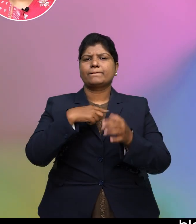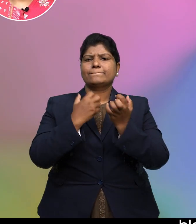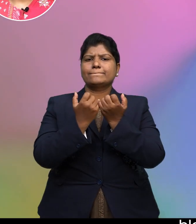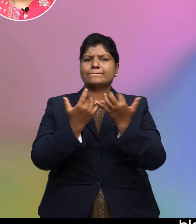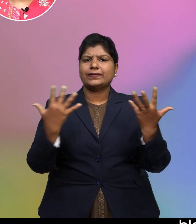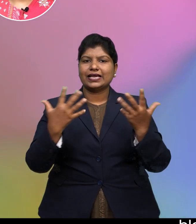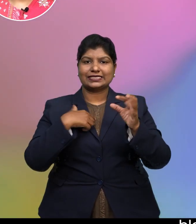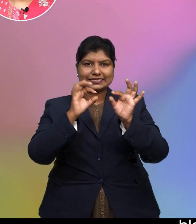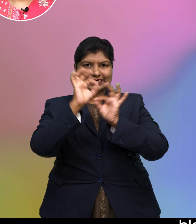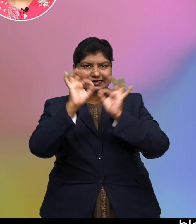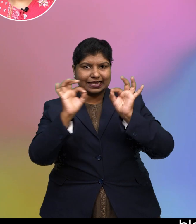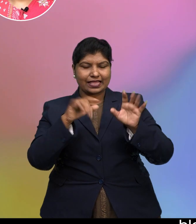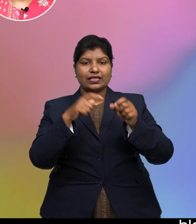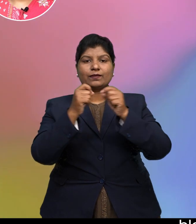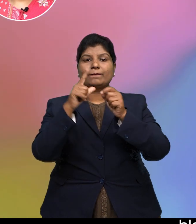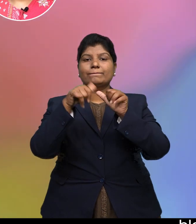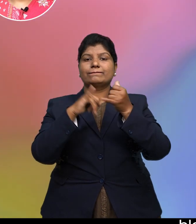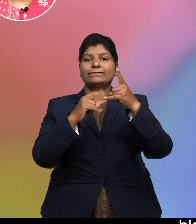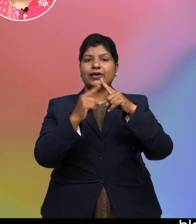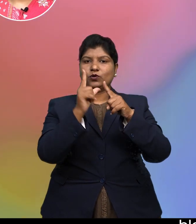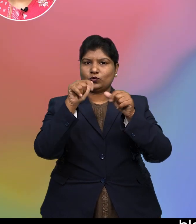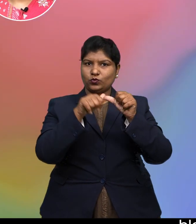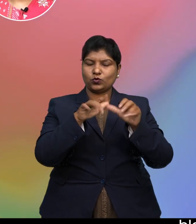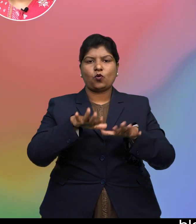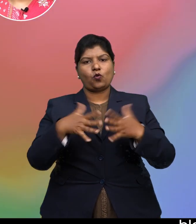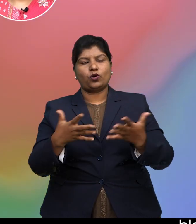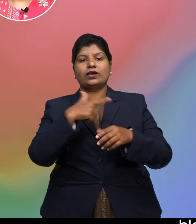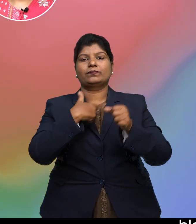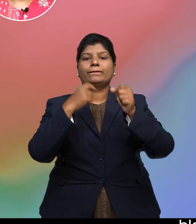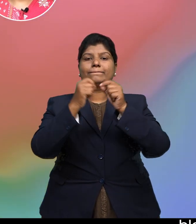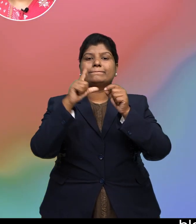many-celled blastula or blastocyst.